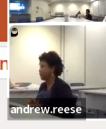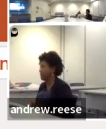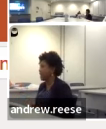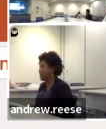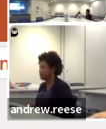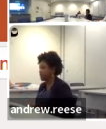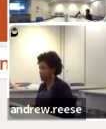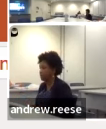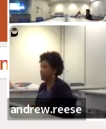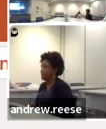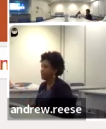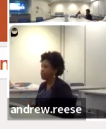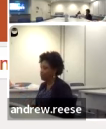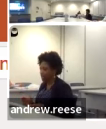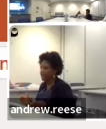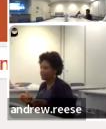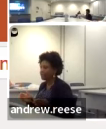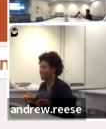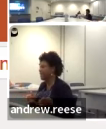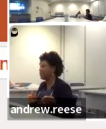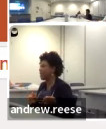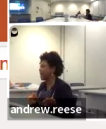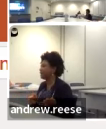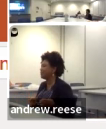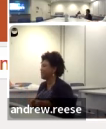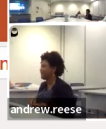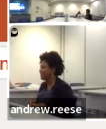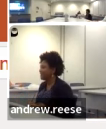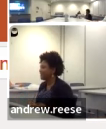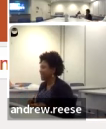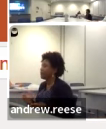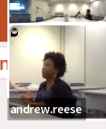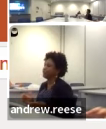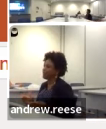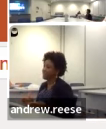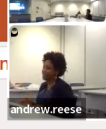have an employment outcome, we would like to see in your ISP